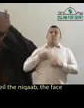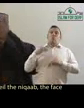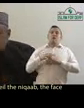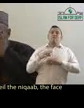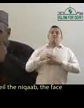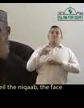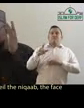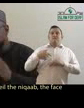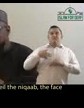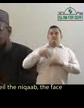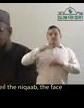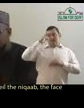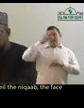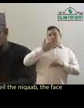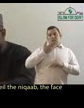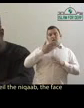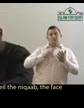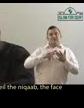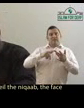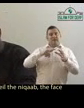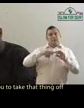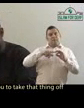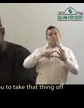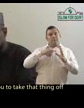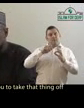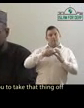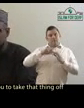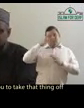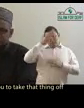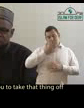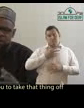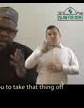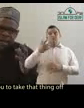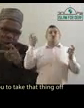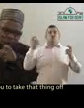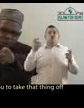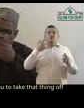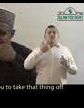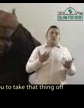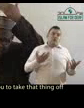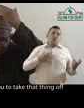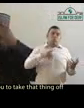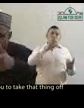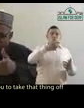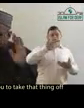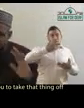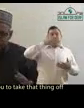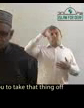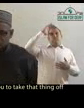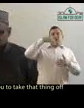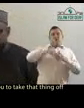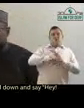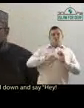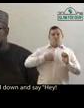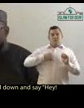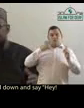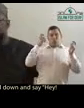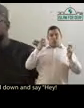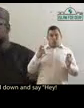she wears the face veil, the niqab, the face veil. The judge says, okay, I want you to take that thing off in my